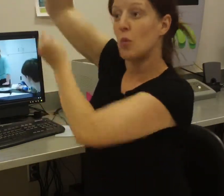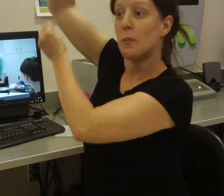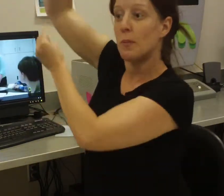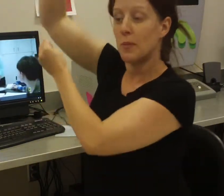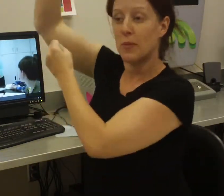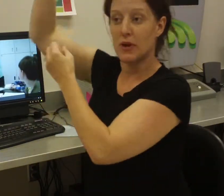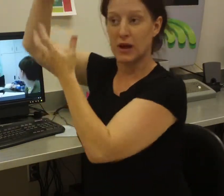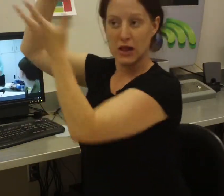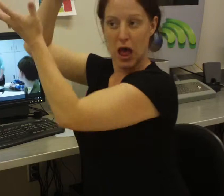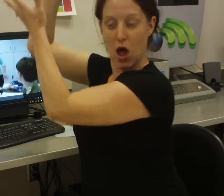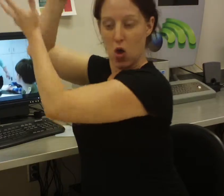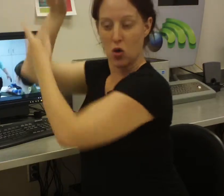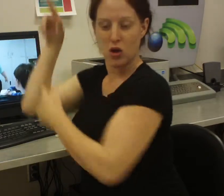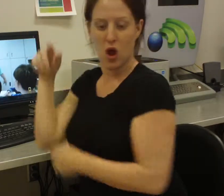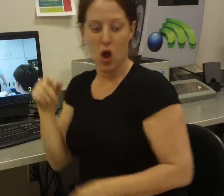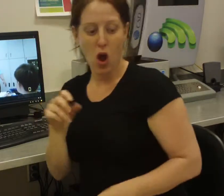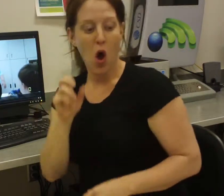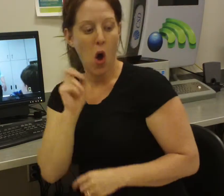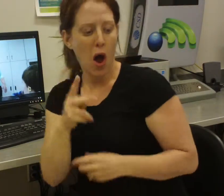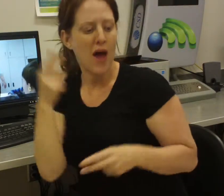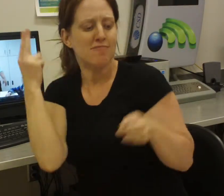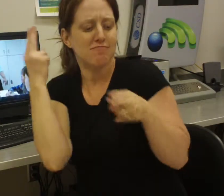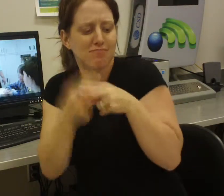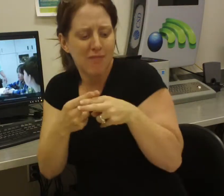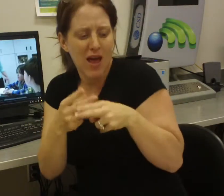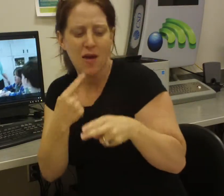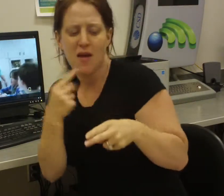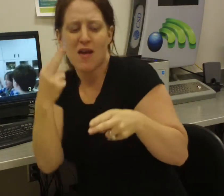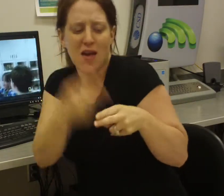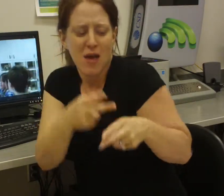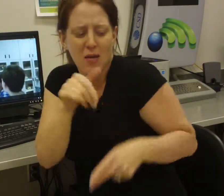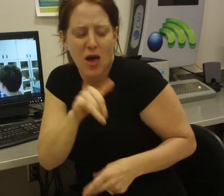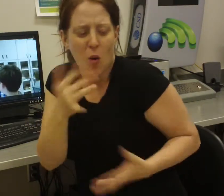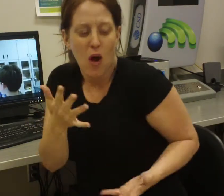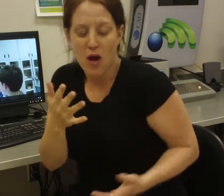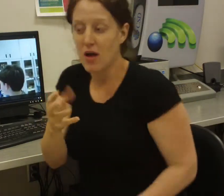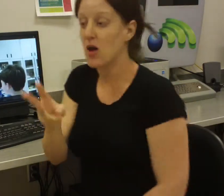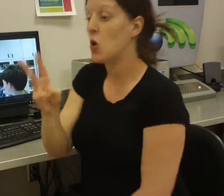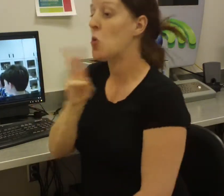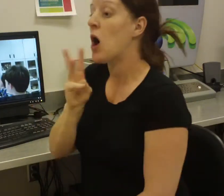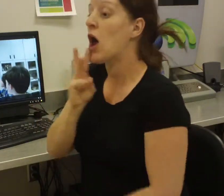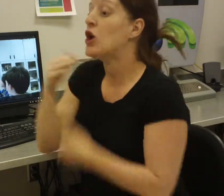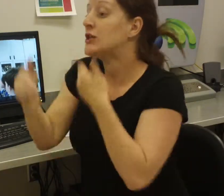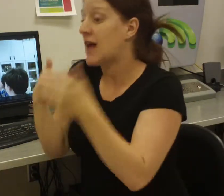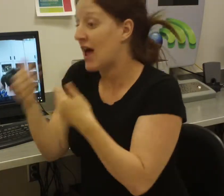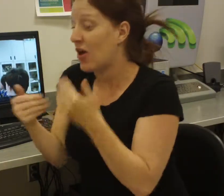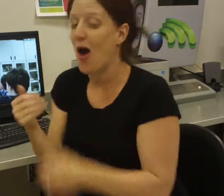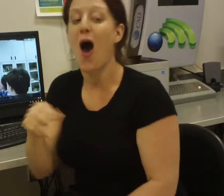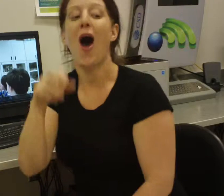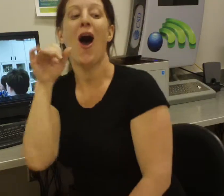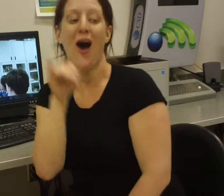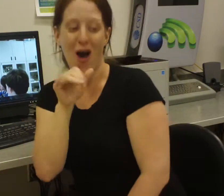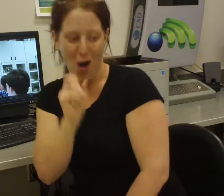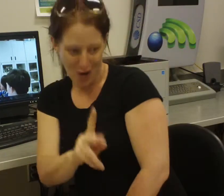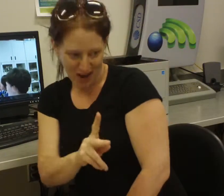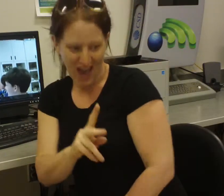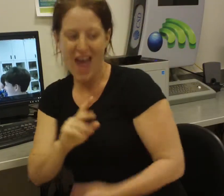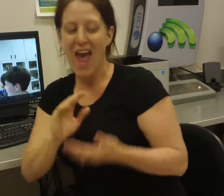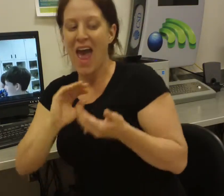the water cycle impact your life? Because if there was no rain. No rain, all our plants